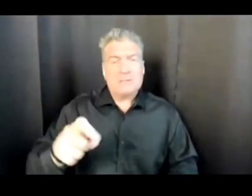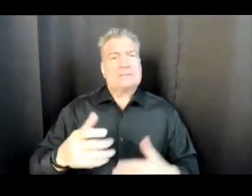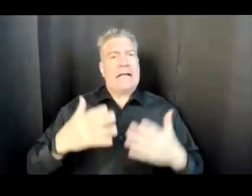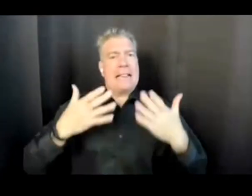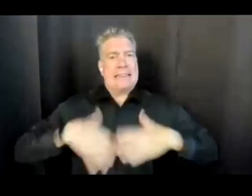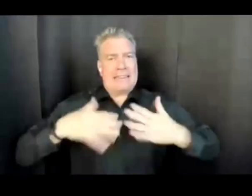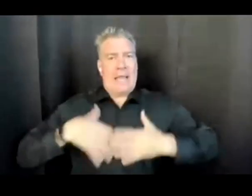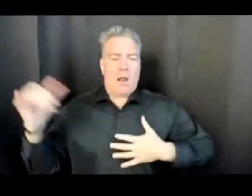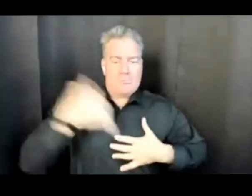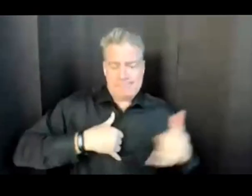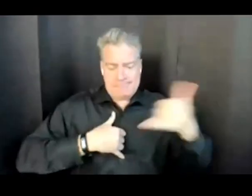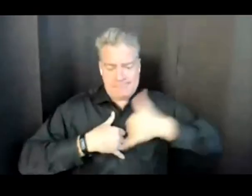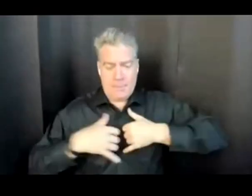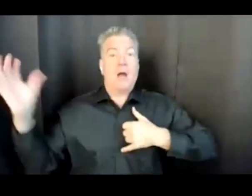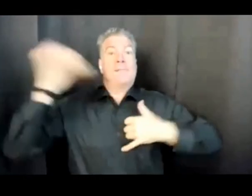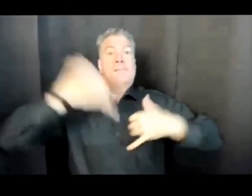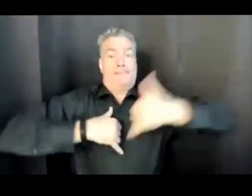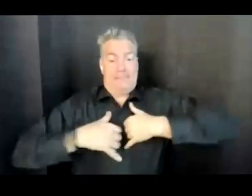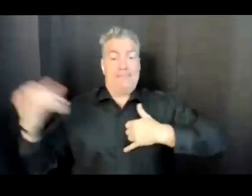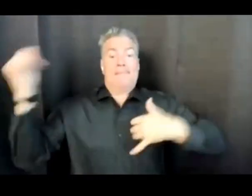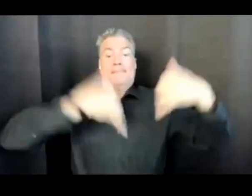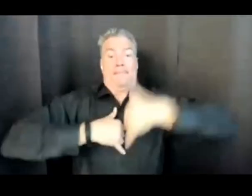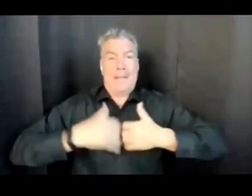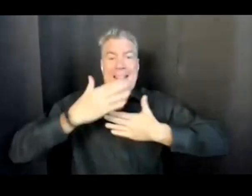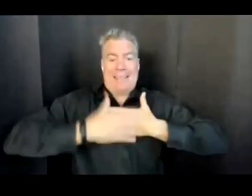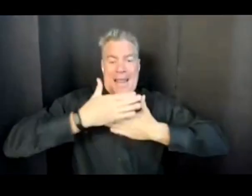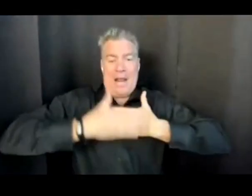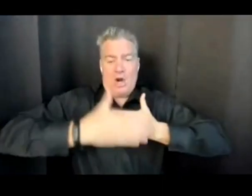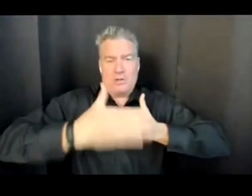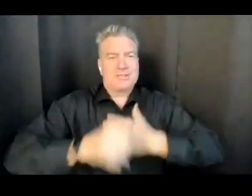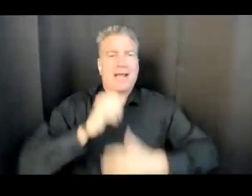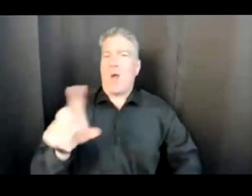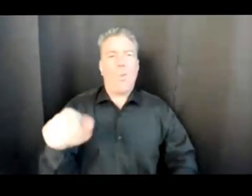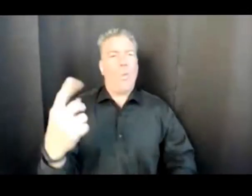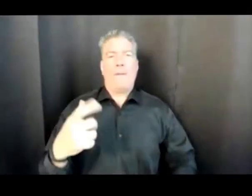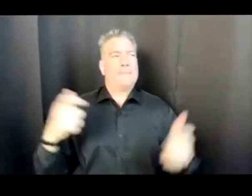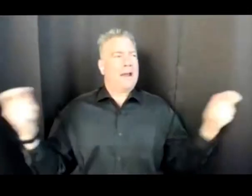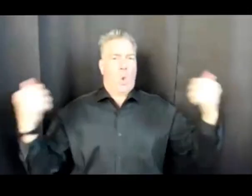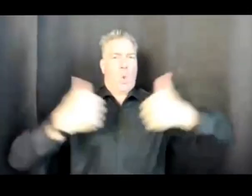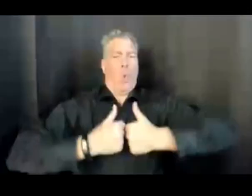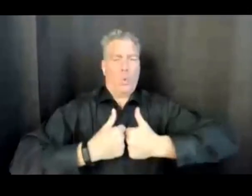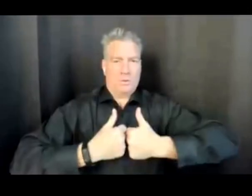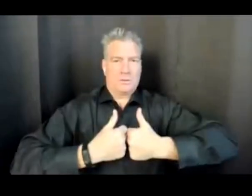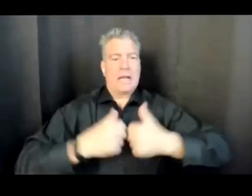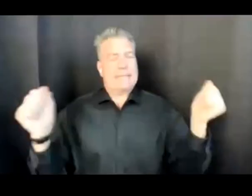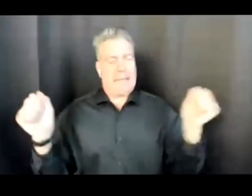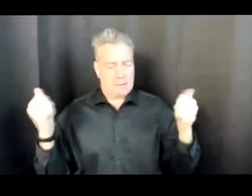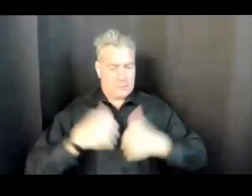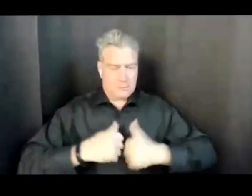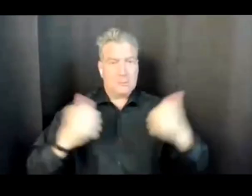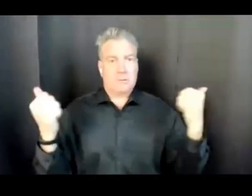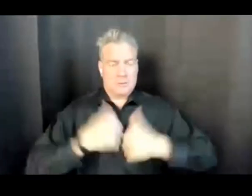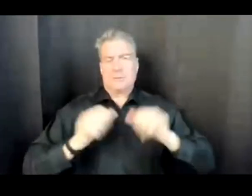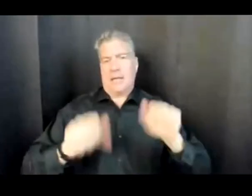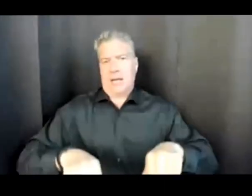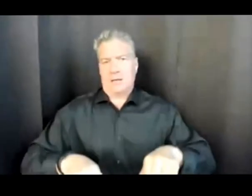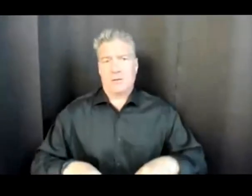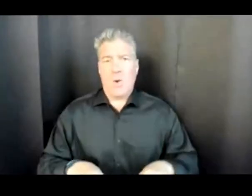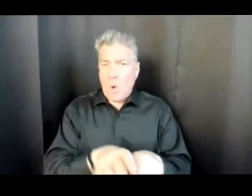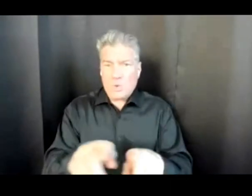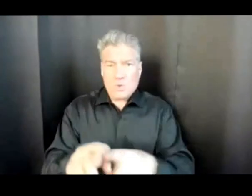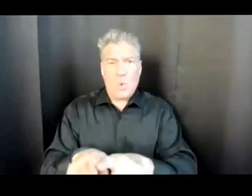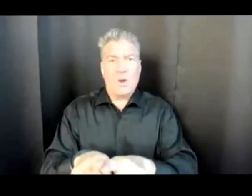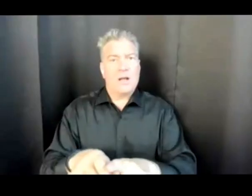on one bulky item for warmth. Watch for frostbite. Warning signs include white or grayish yellow